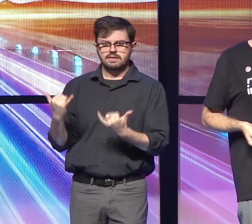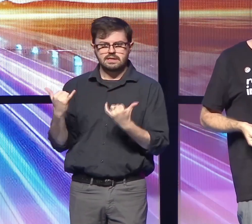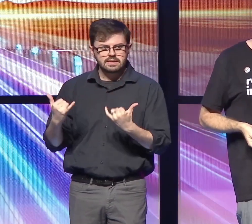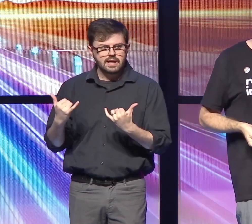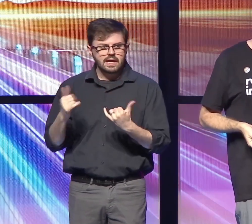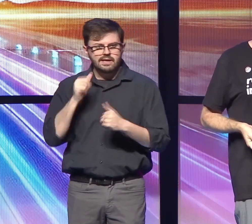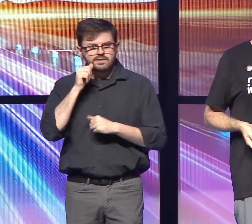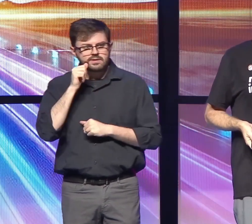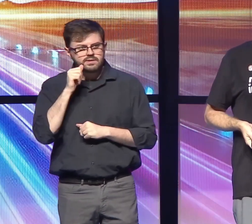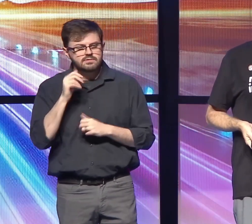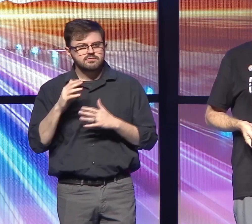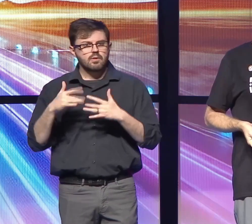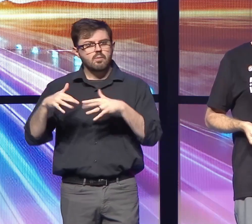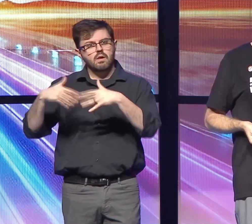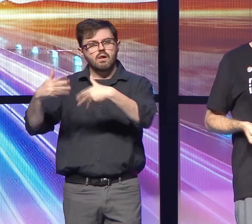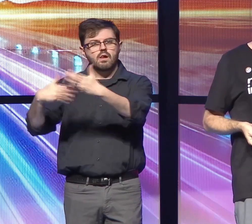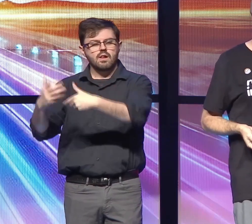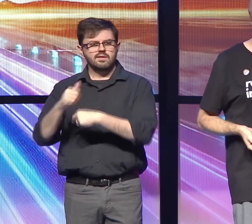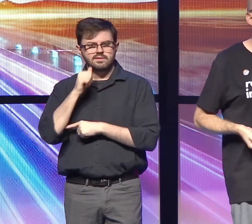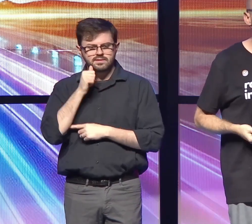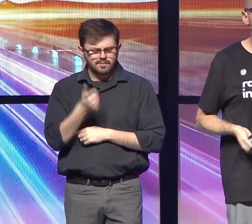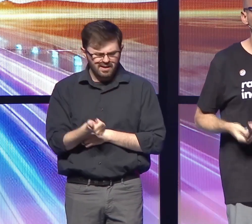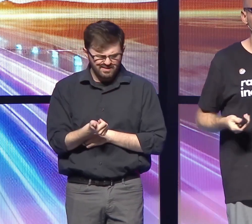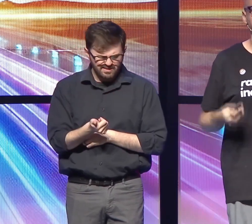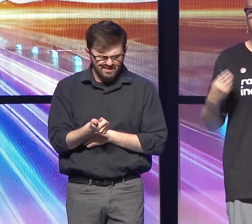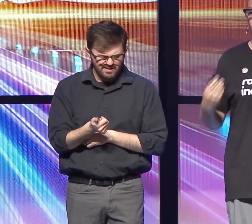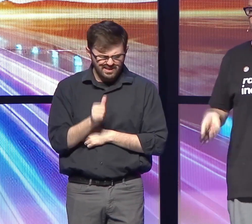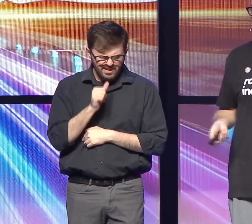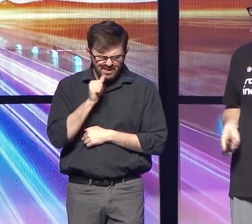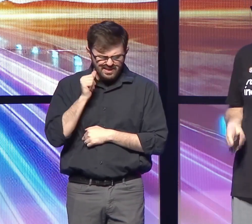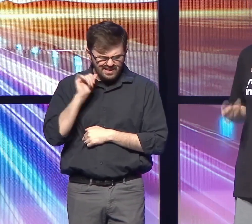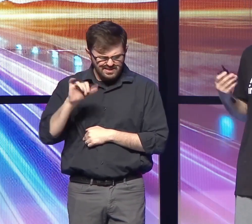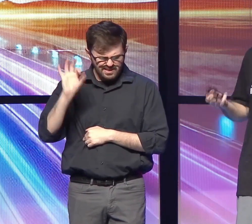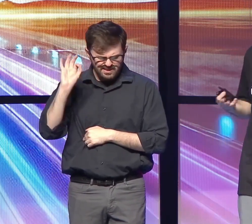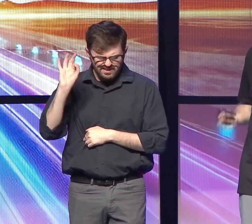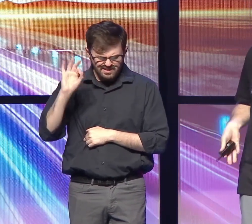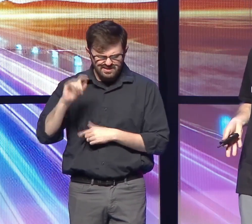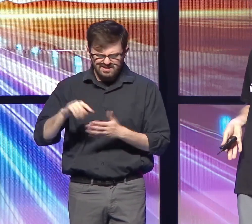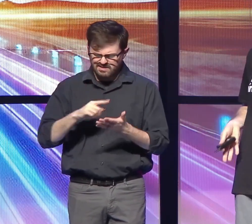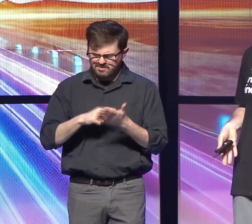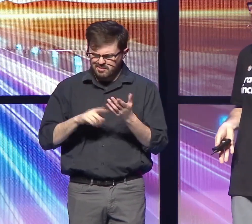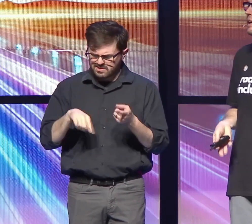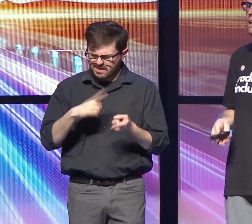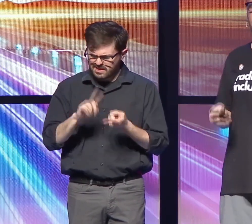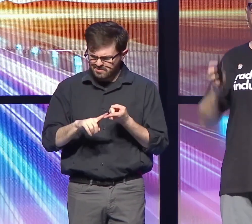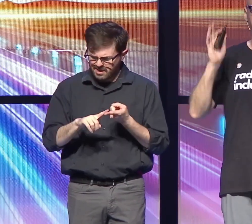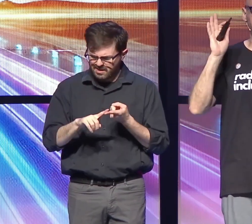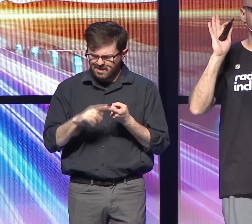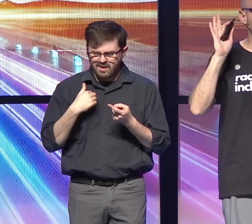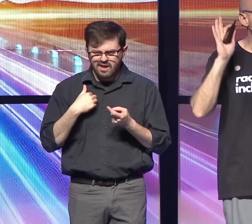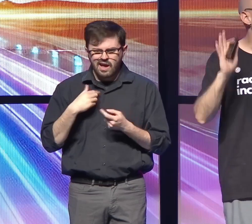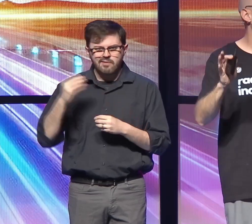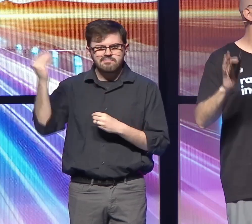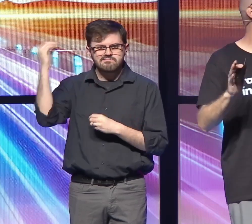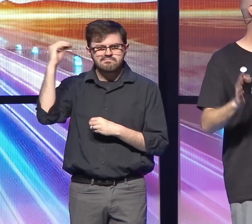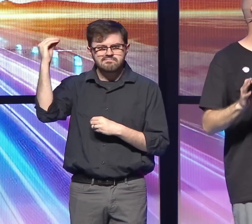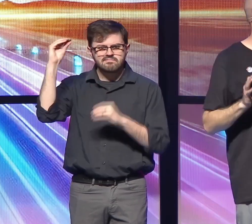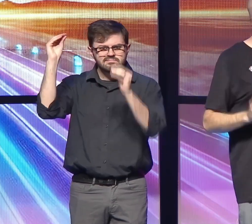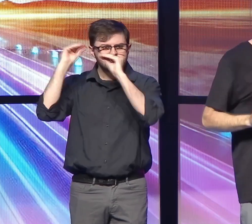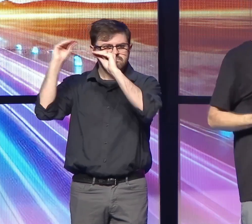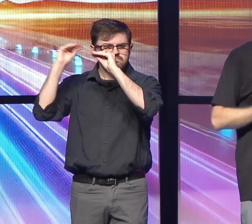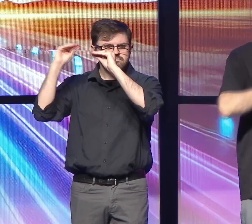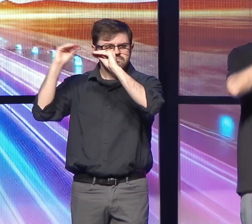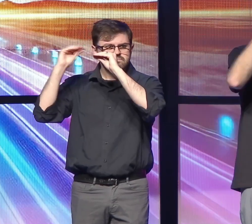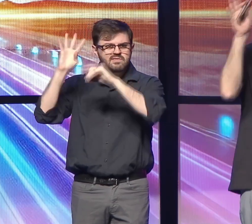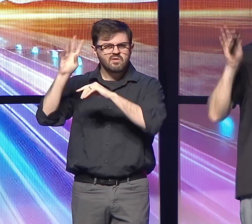all about? Is my life any better for having listened to that nonsense for 40 minutes, okay? Here's what I think we